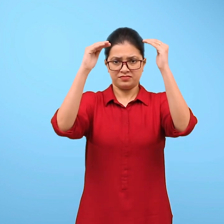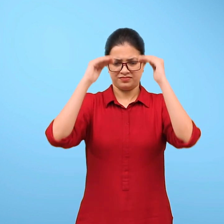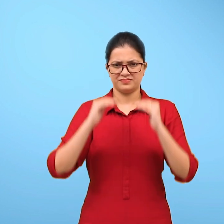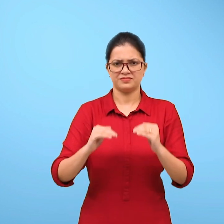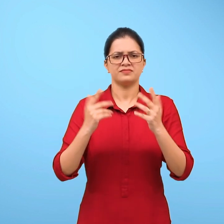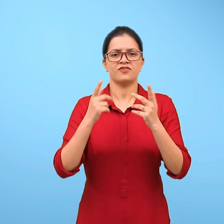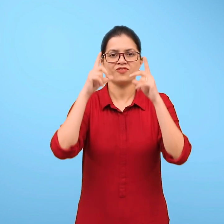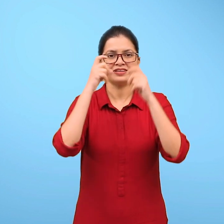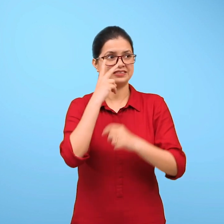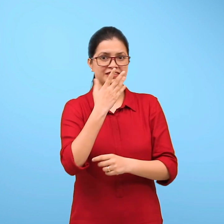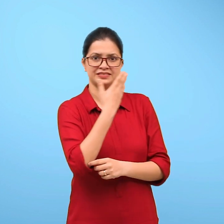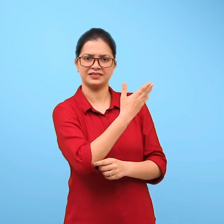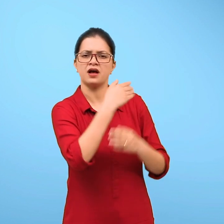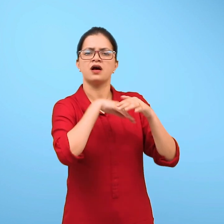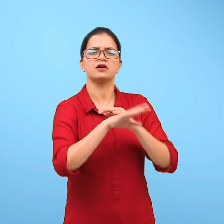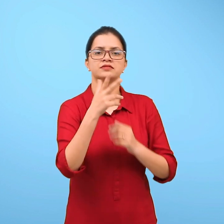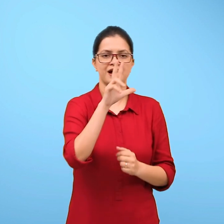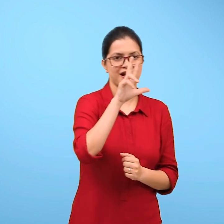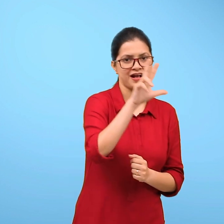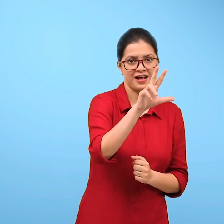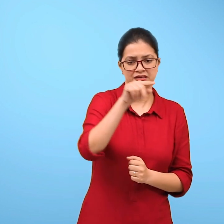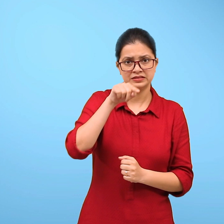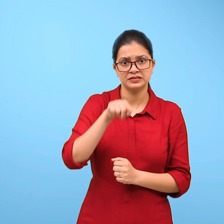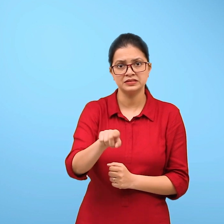Observe figure 8.13 carefully.